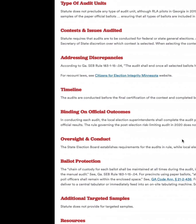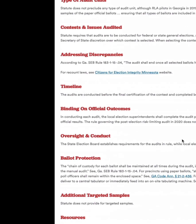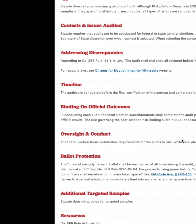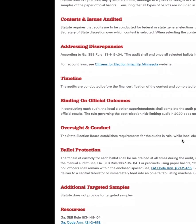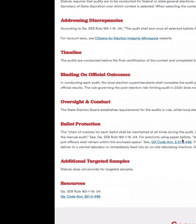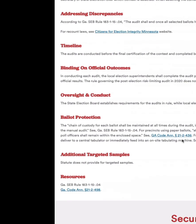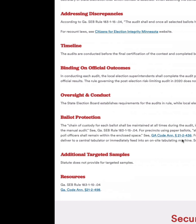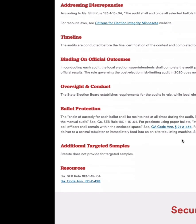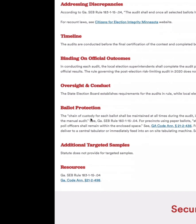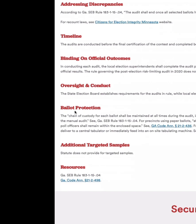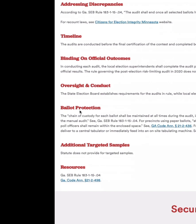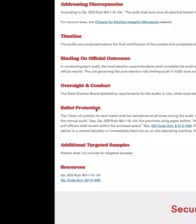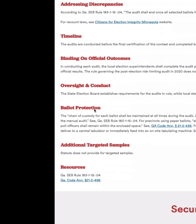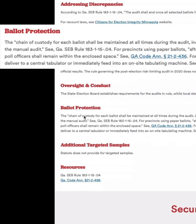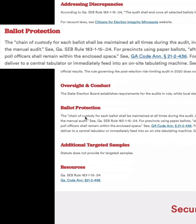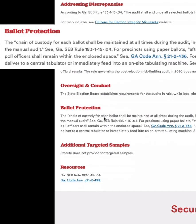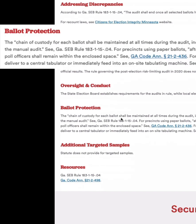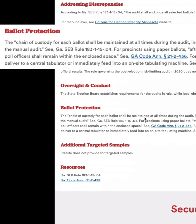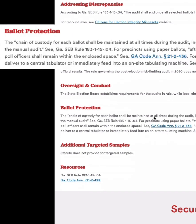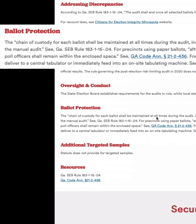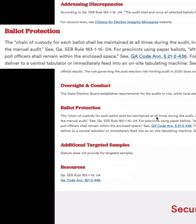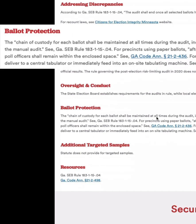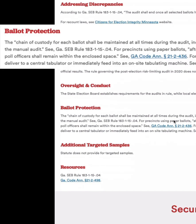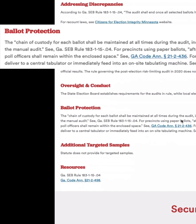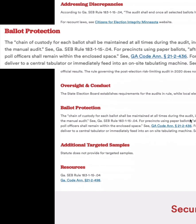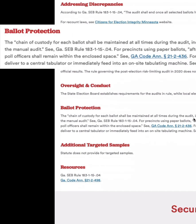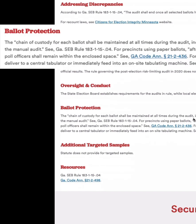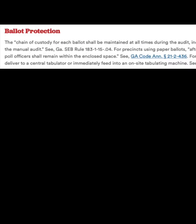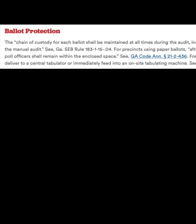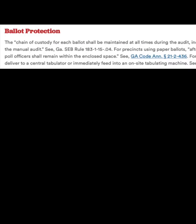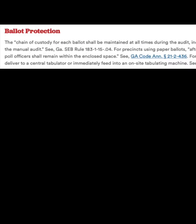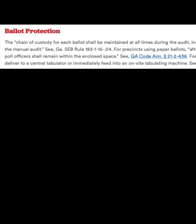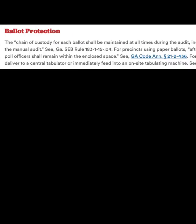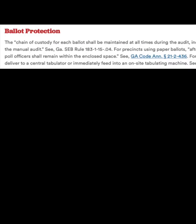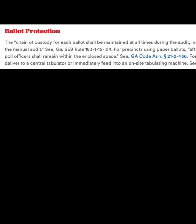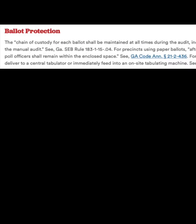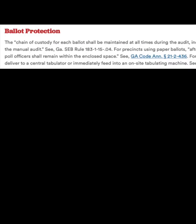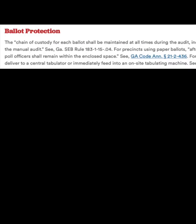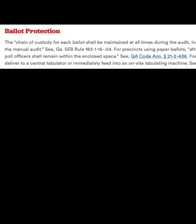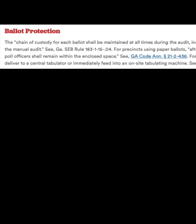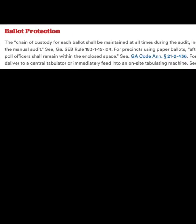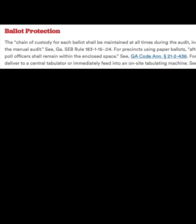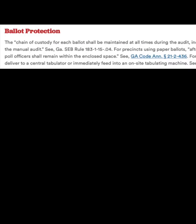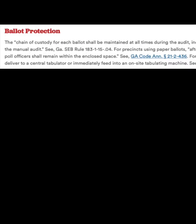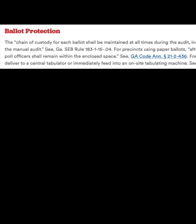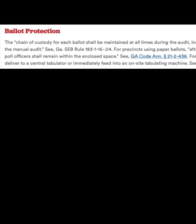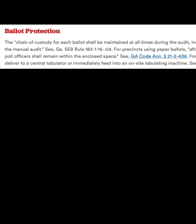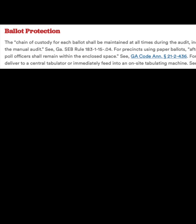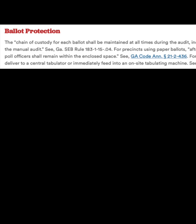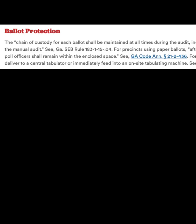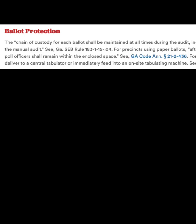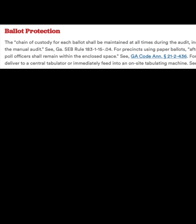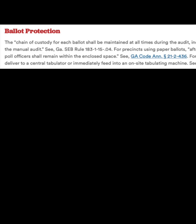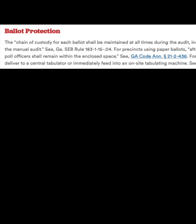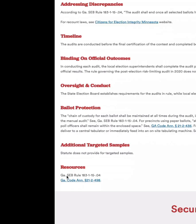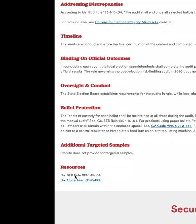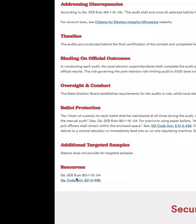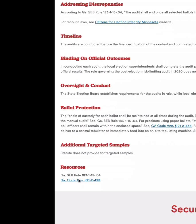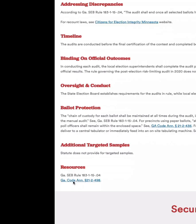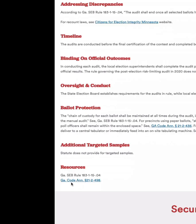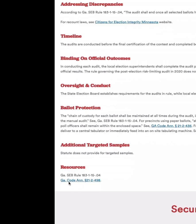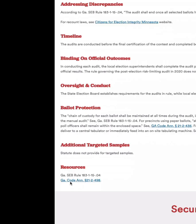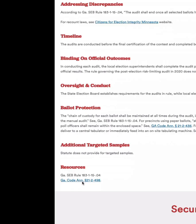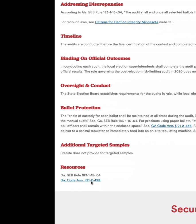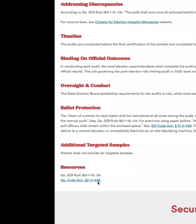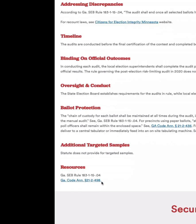ballots. Ballot protection. The chain of custody for each ballot shall be maintained at all times during the audit. And look